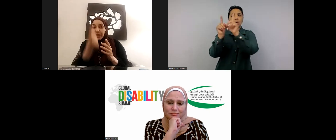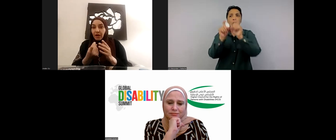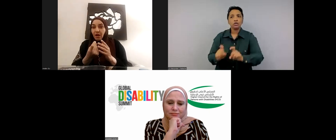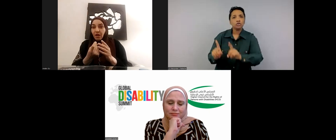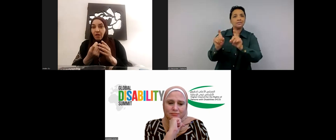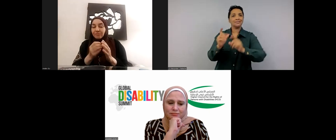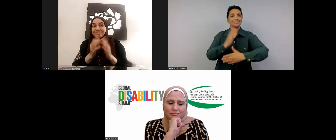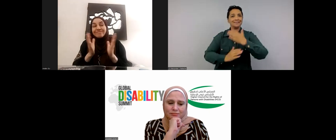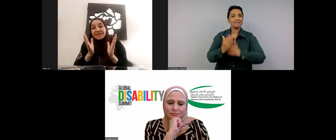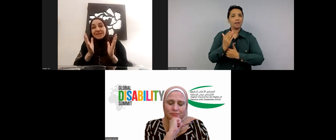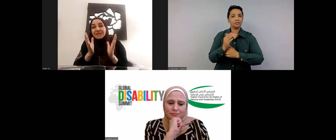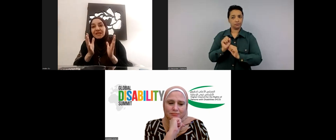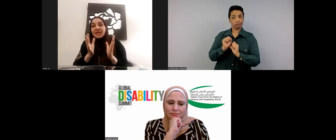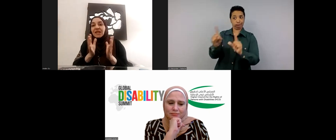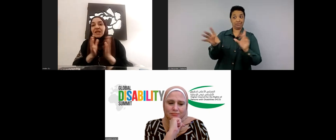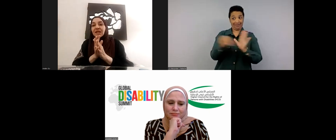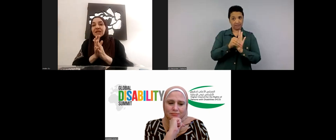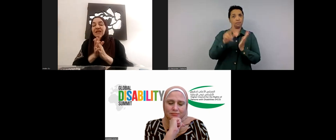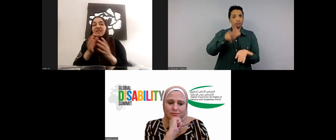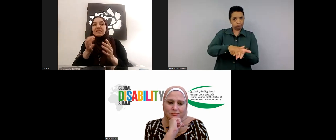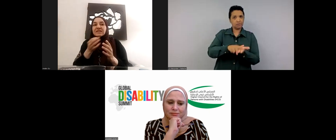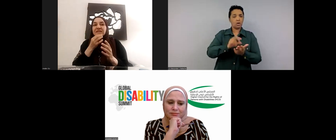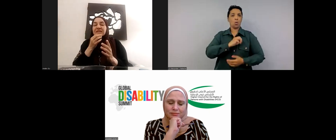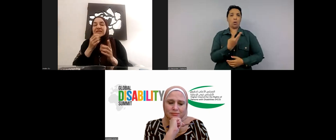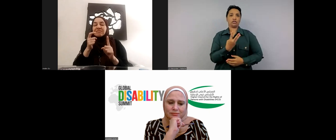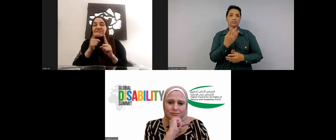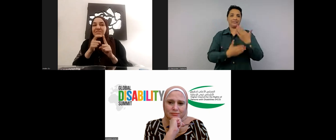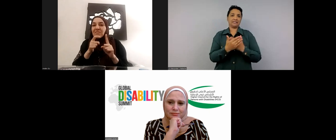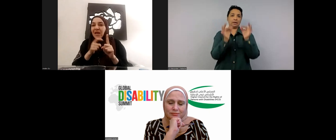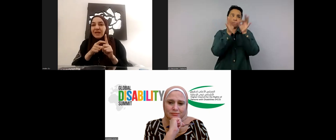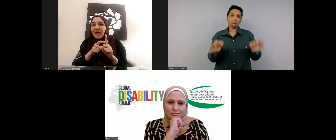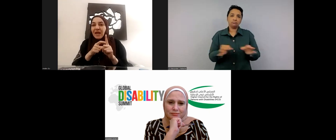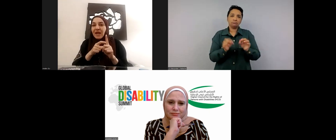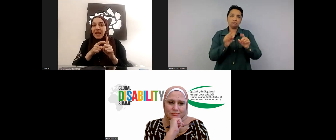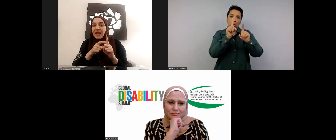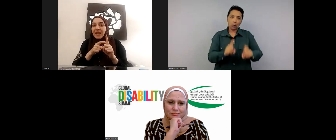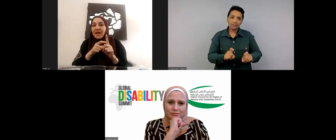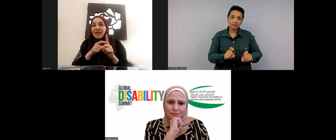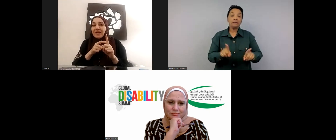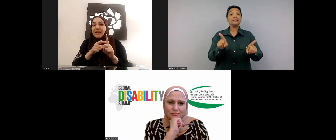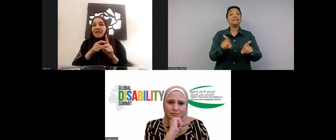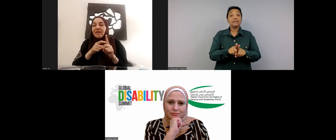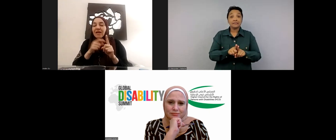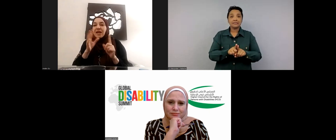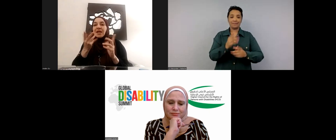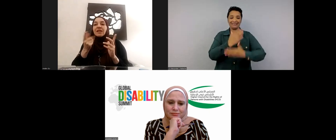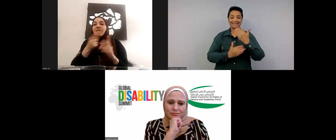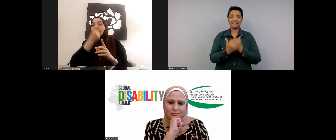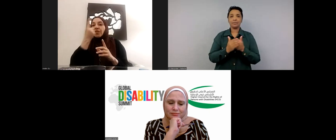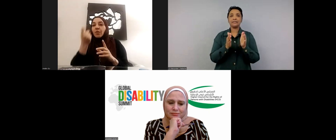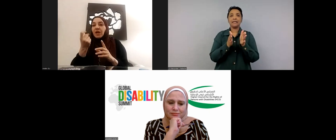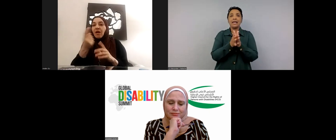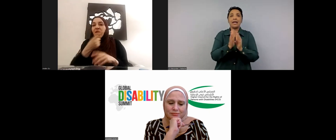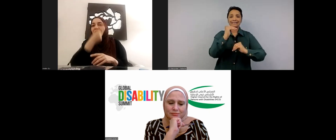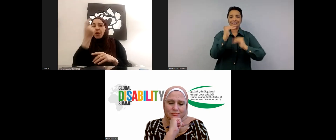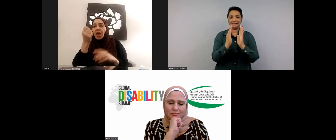and censuses, but as a matter of fact, the definitions, the definition